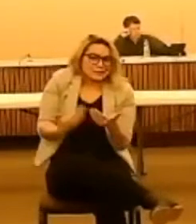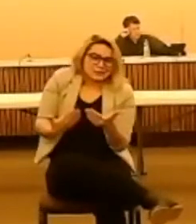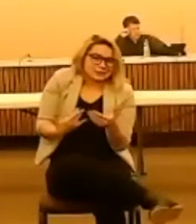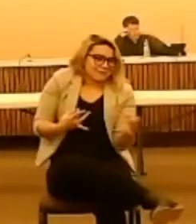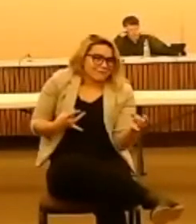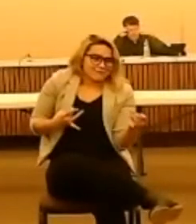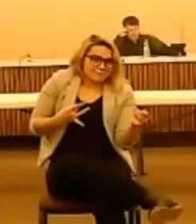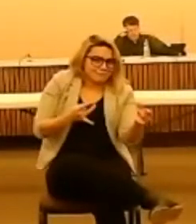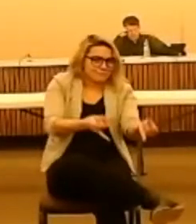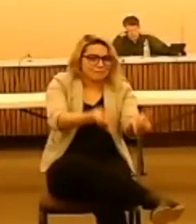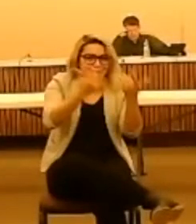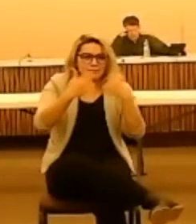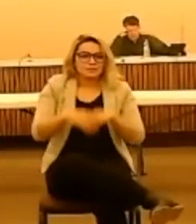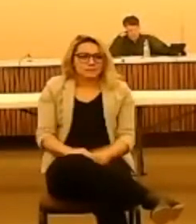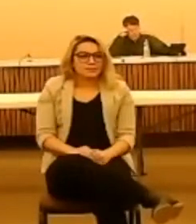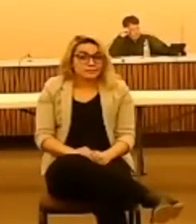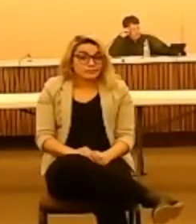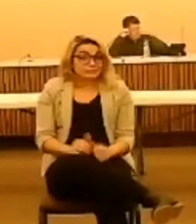So very great.